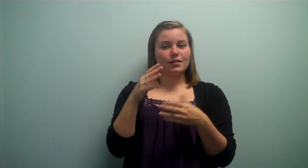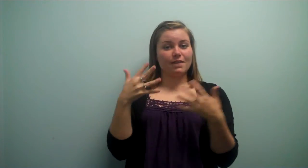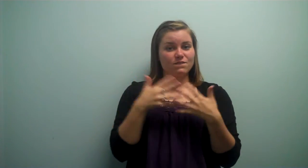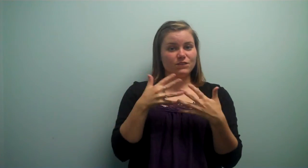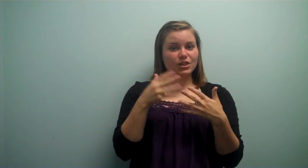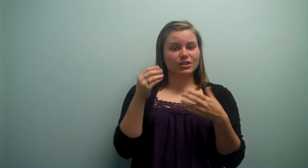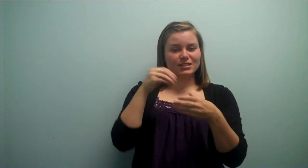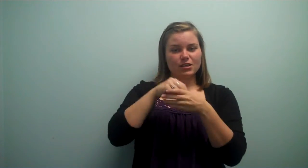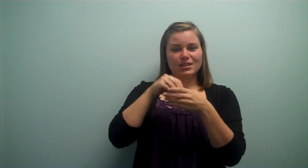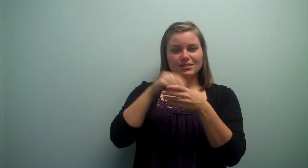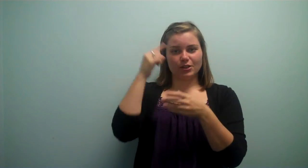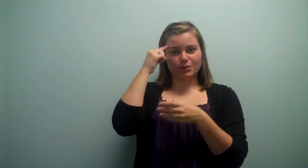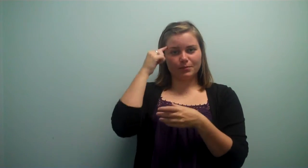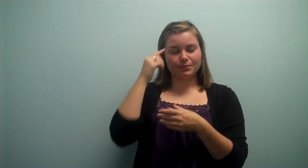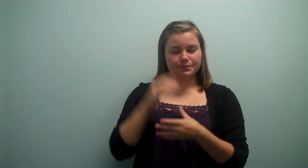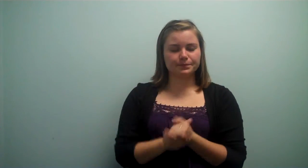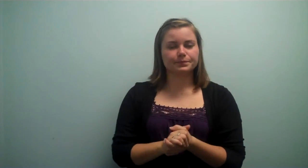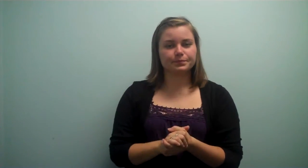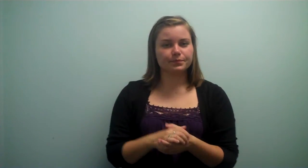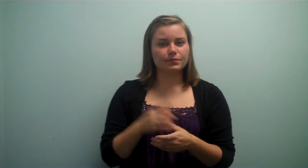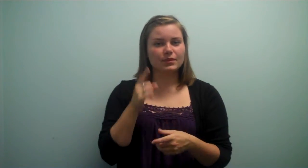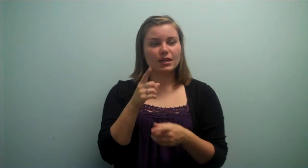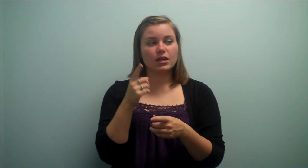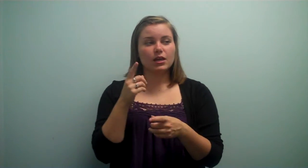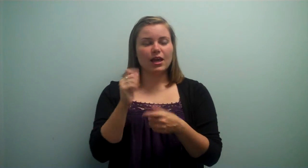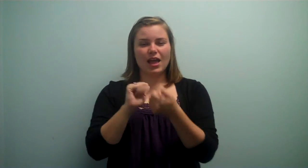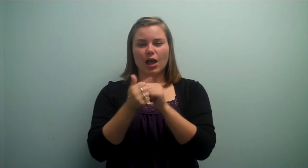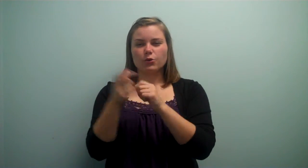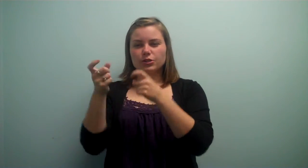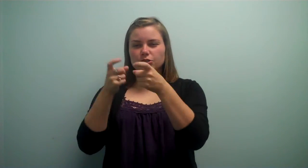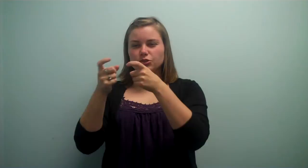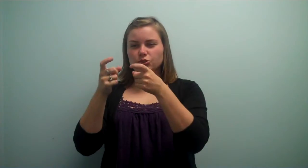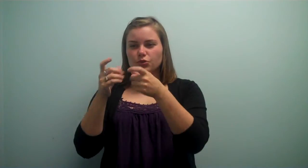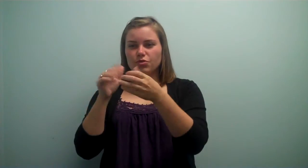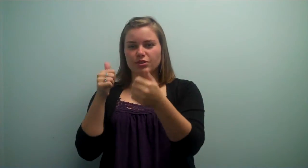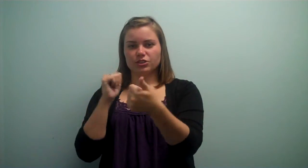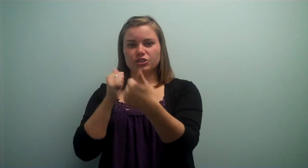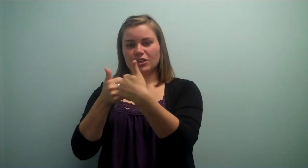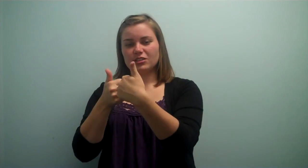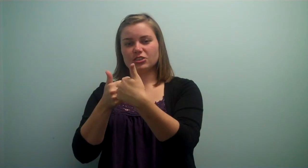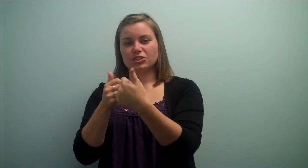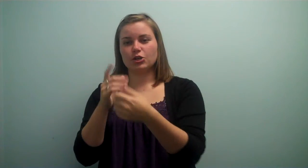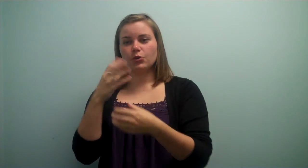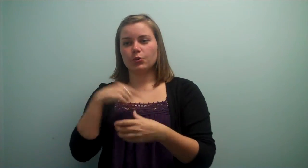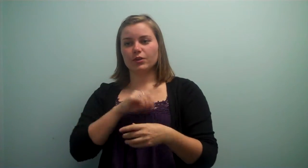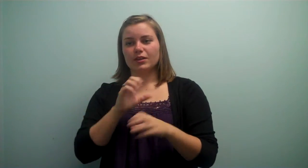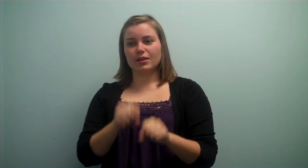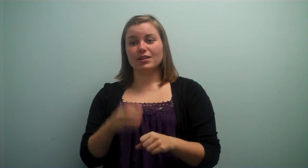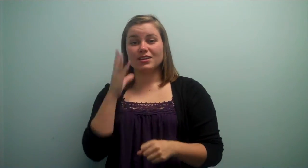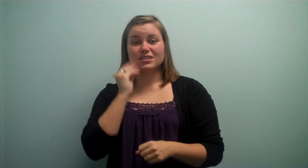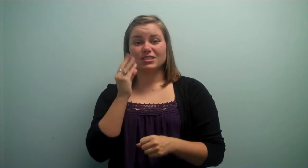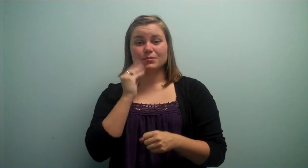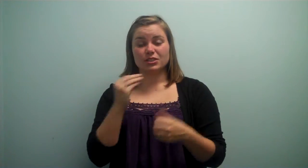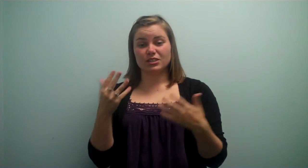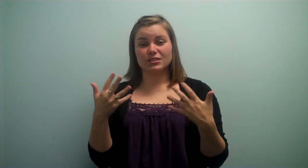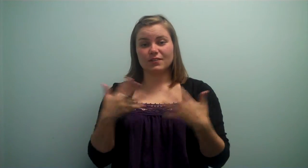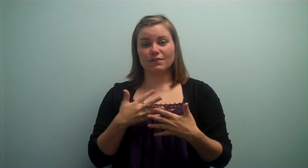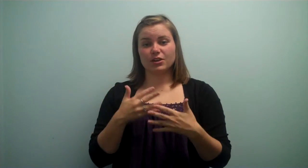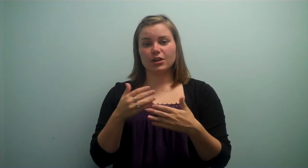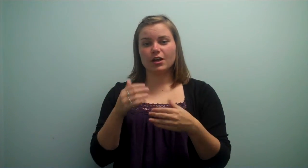how we might deal with the challenge, we can take steps towards experiencing the fear and moving forward. We can